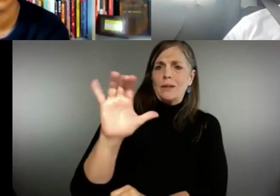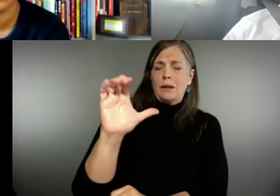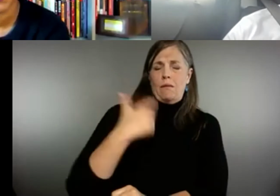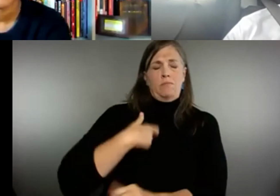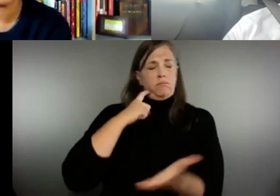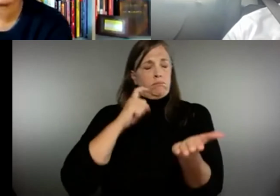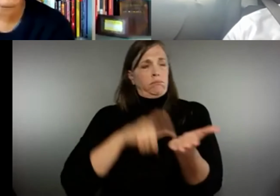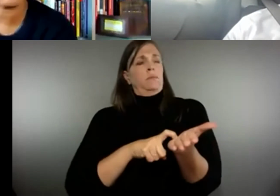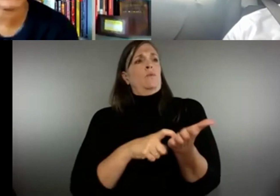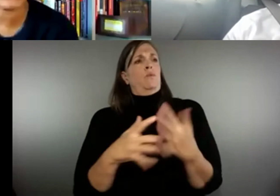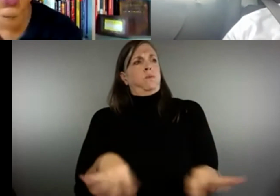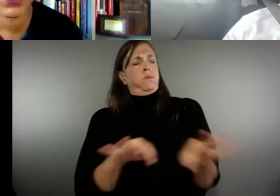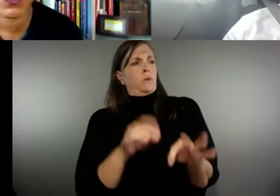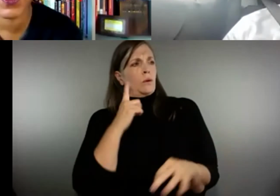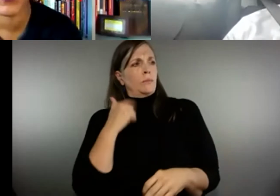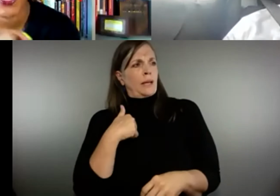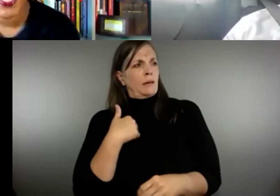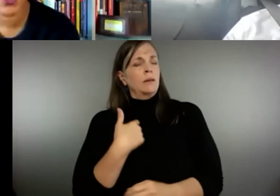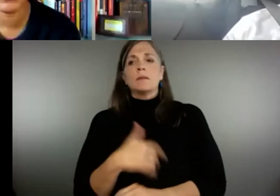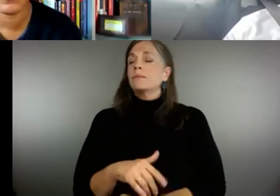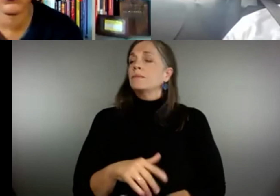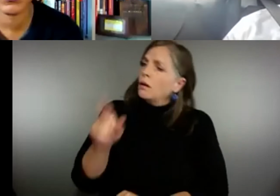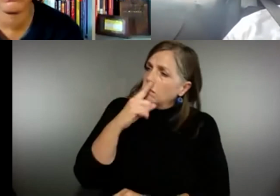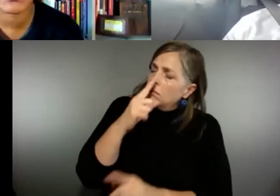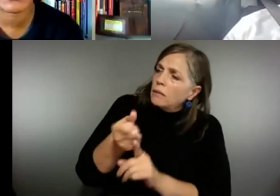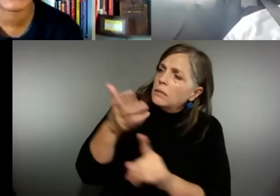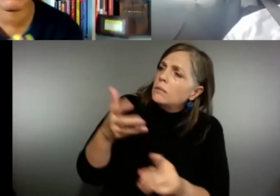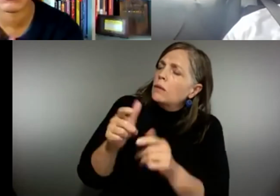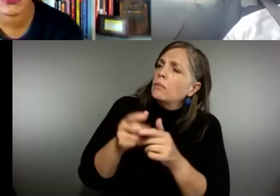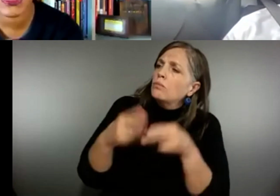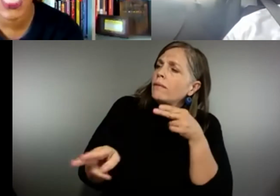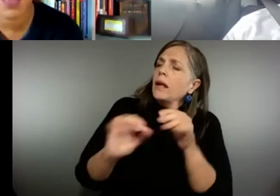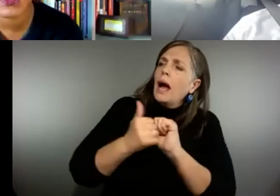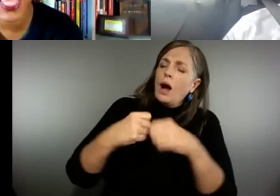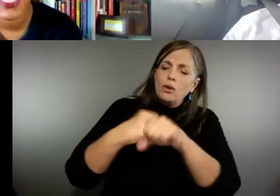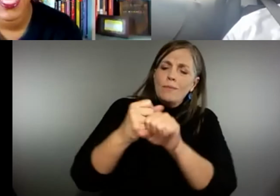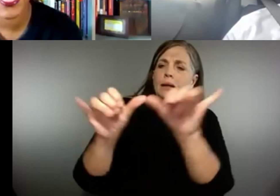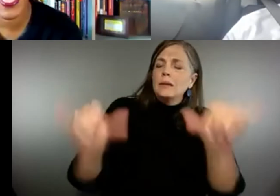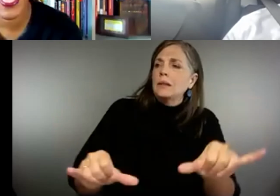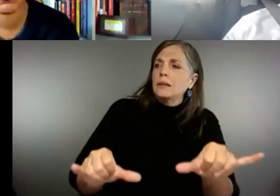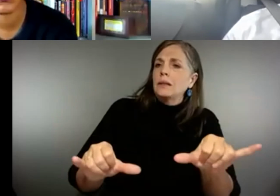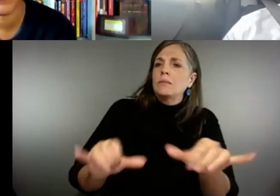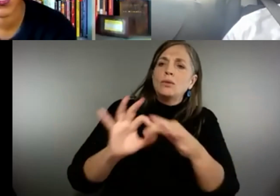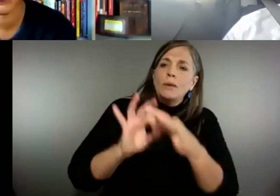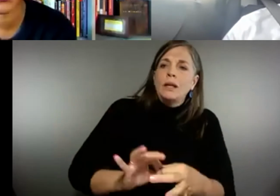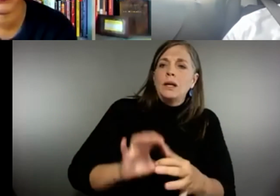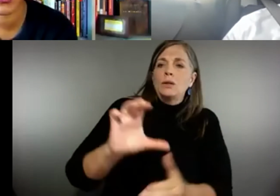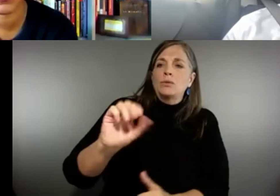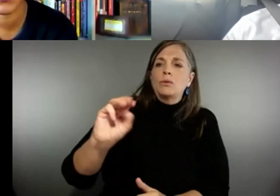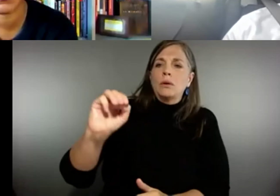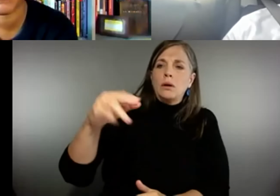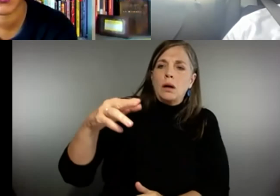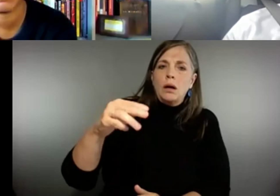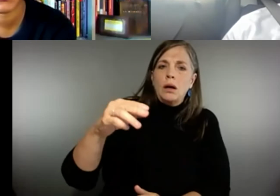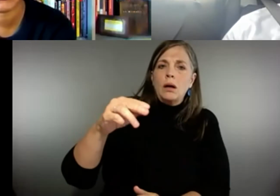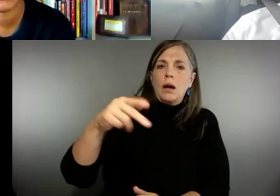observed can you expand on just really briefly how you would create a system say like a comp stat and how it would evaluate and track